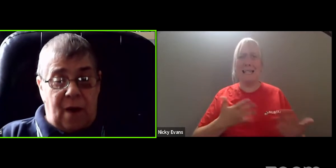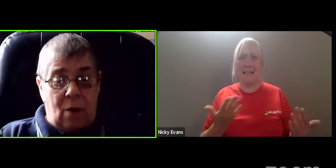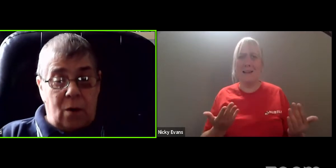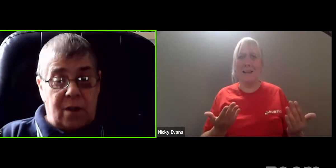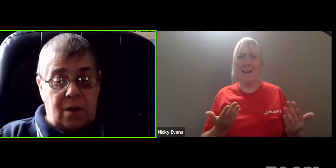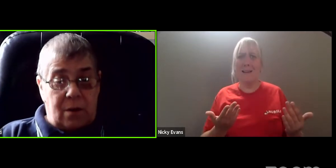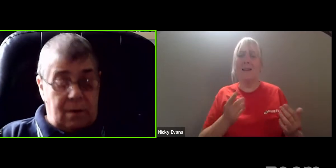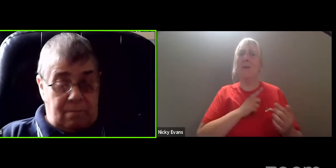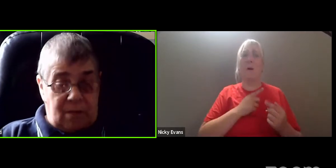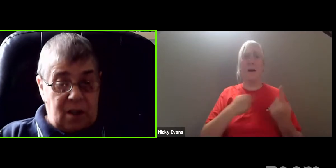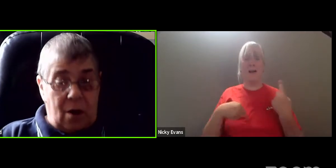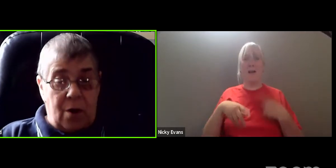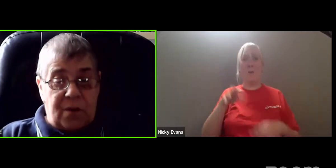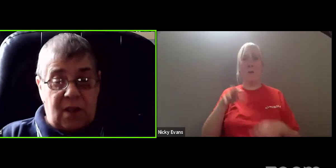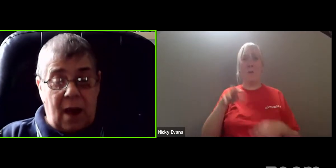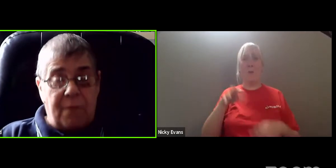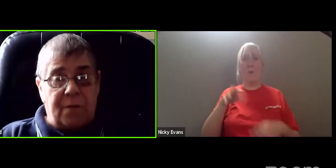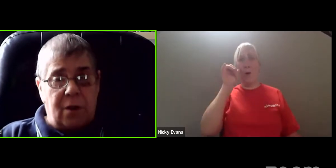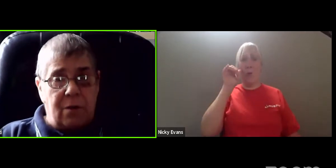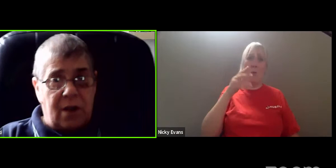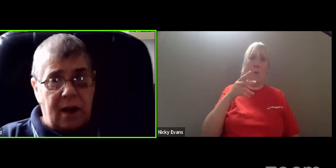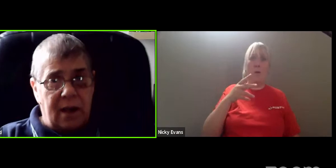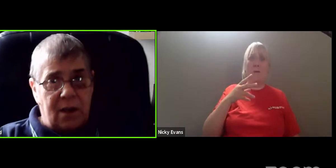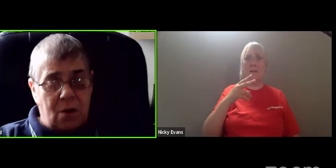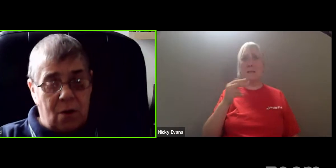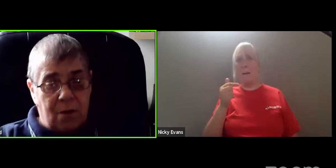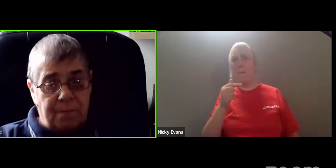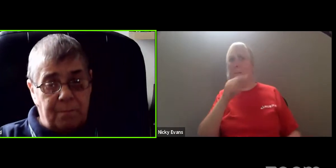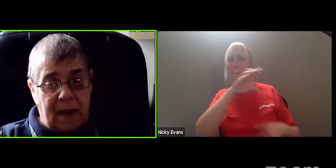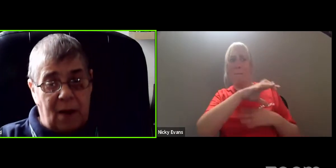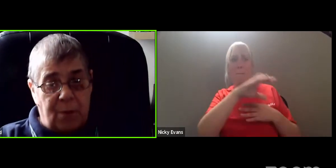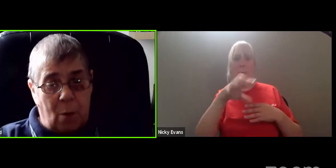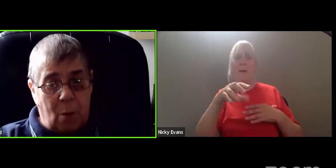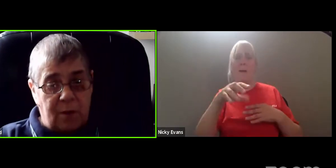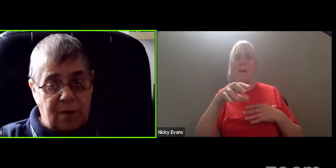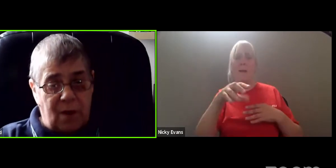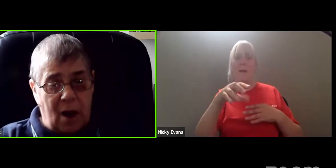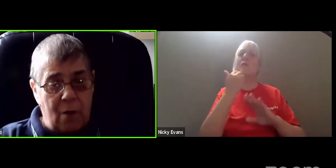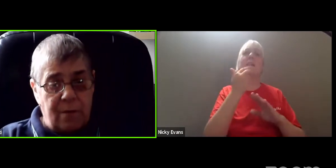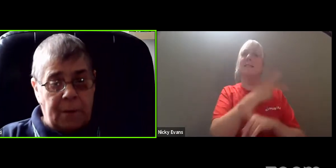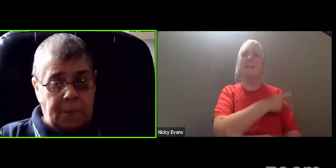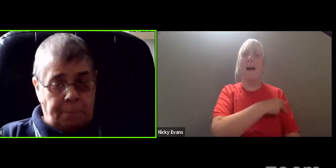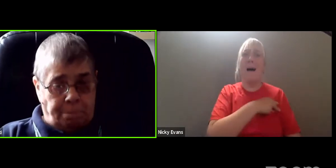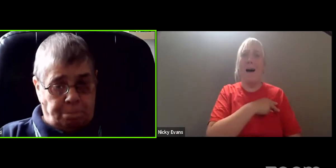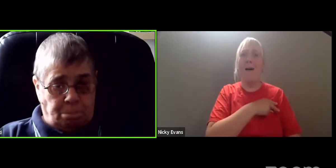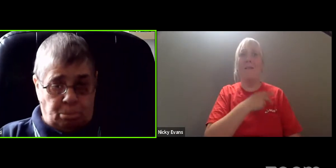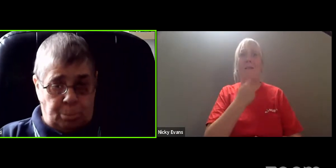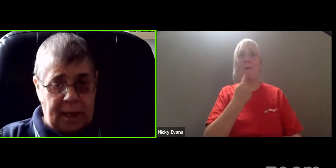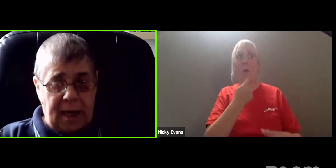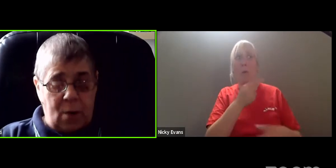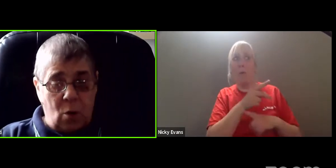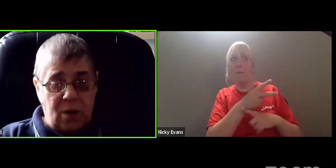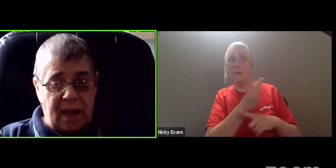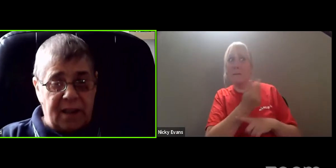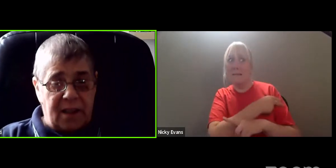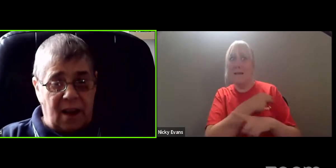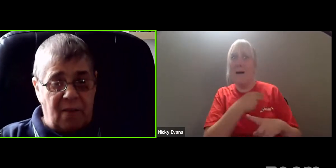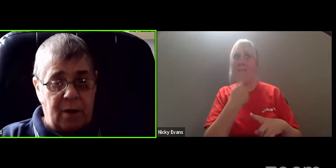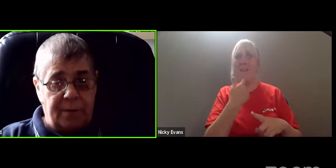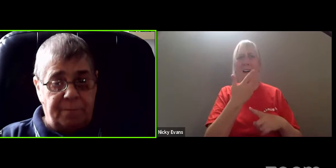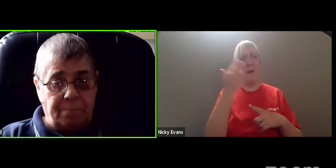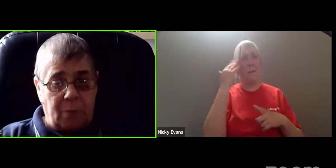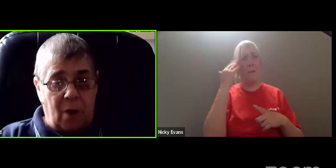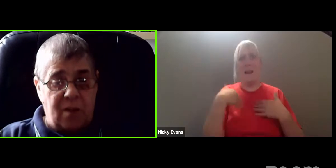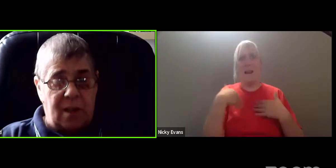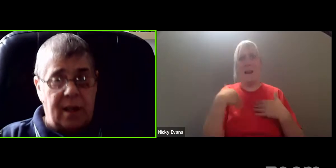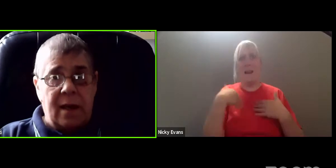some of the phone lines, there's not enough staff due to sickness or mental health problems of their own, particularly call centre staff,